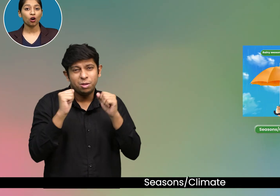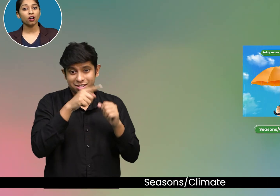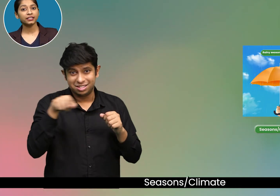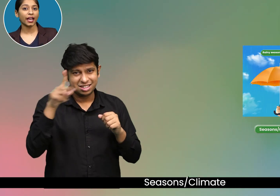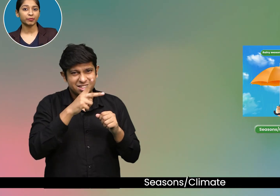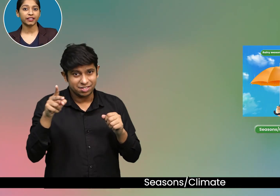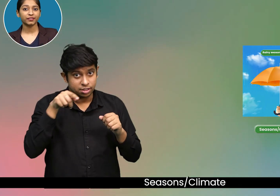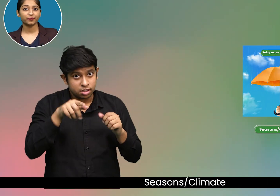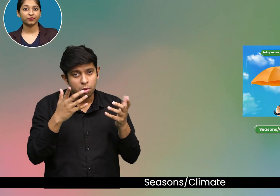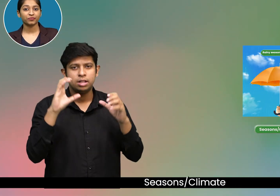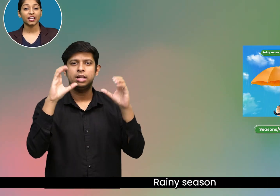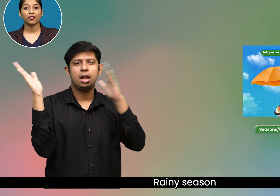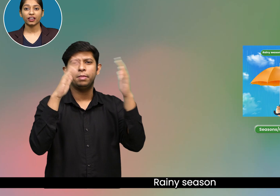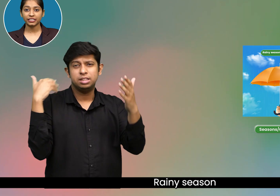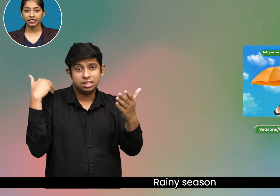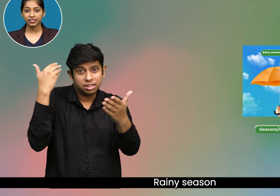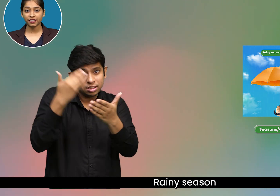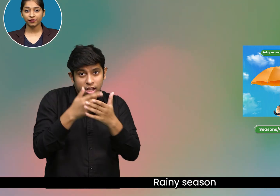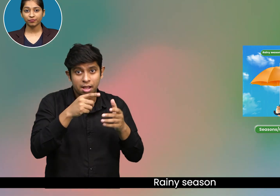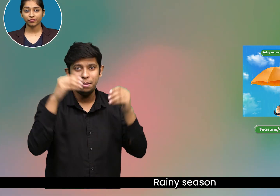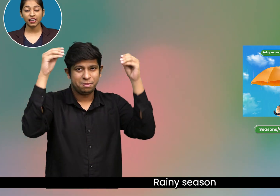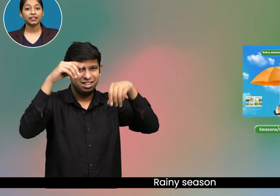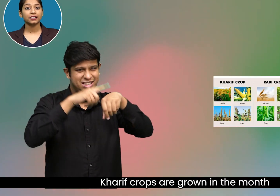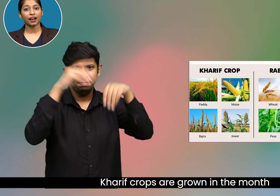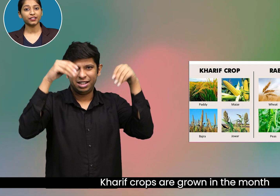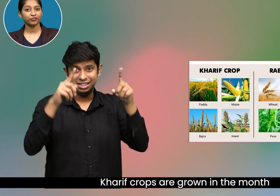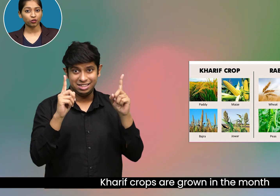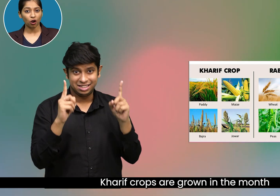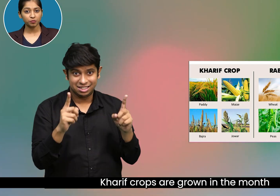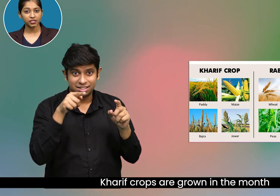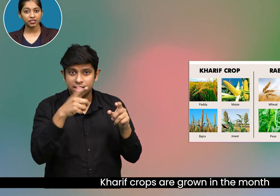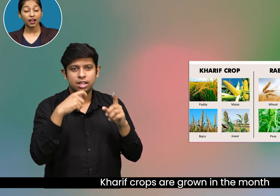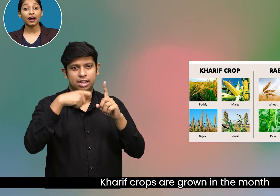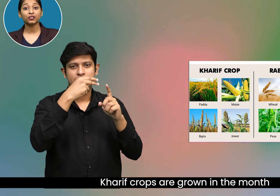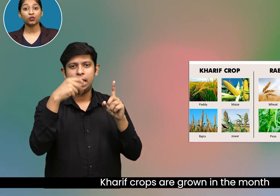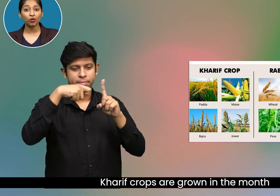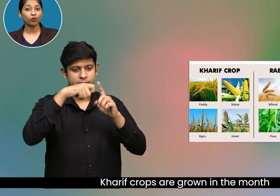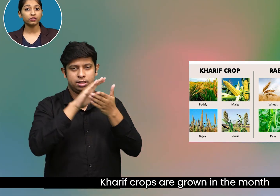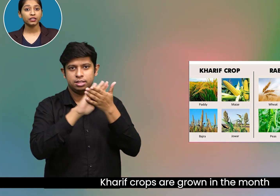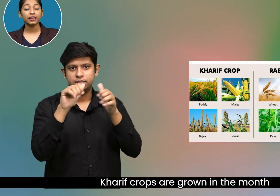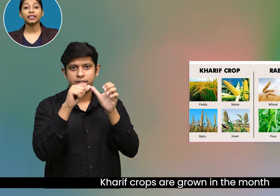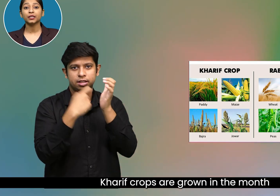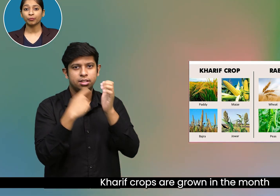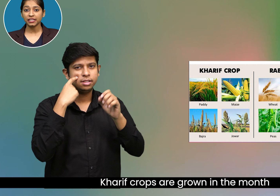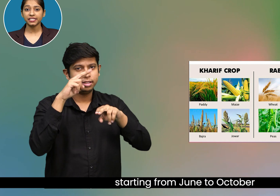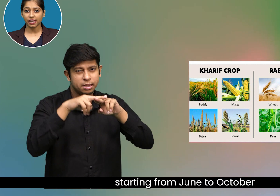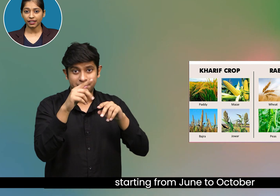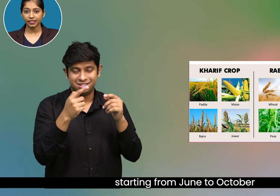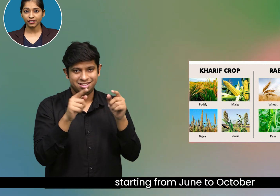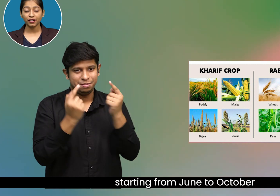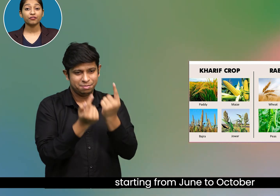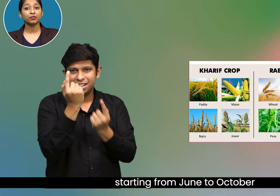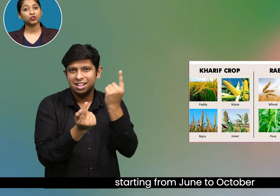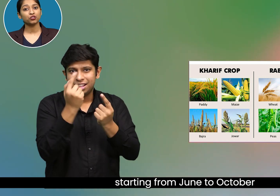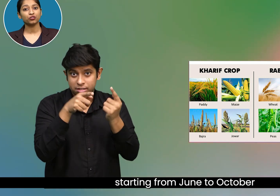Seasons or climate. Rainy season, kharif crops are grown in the months